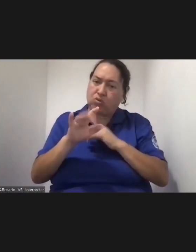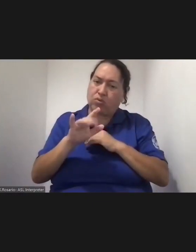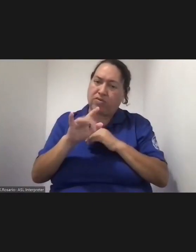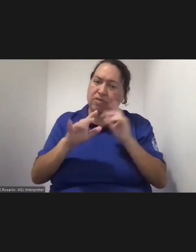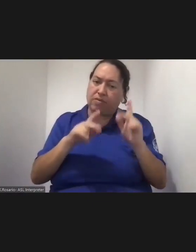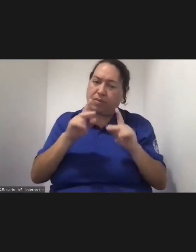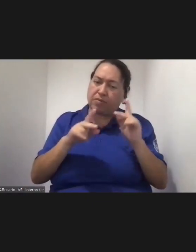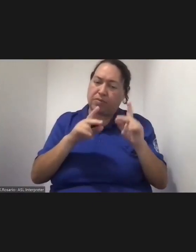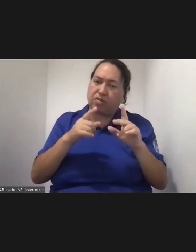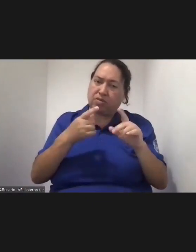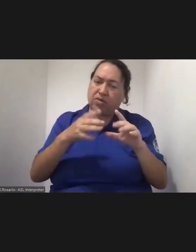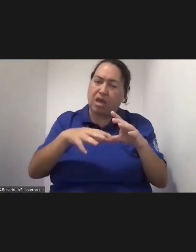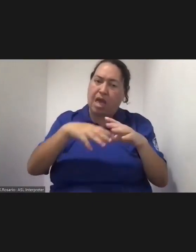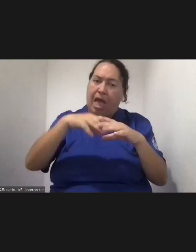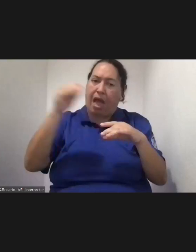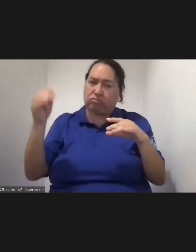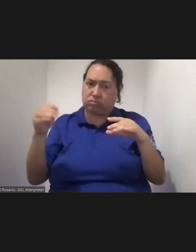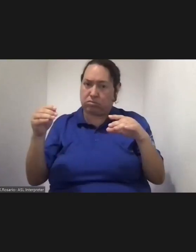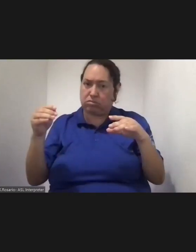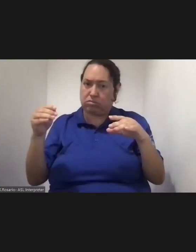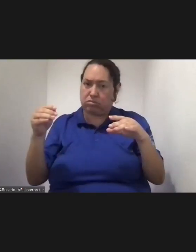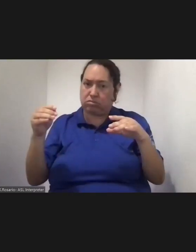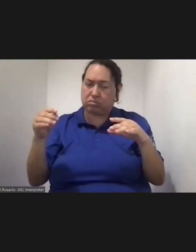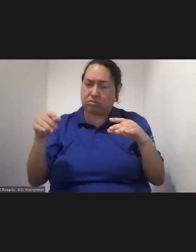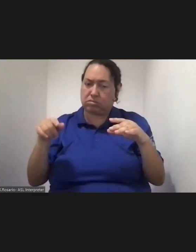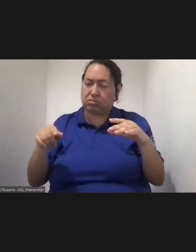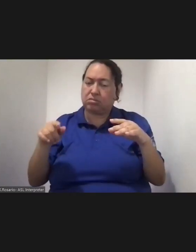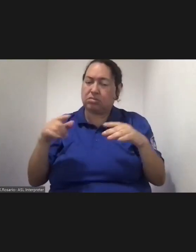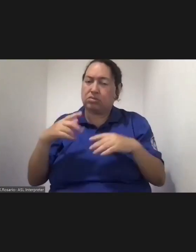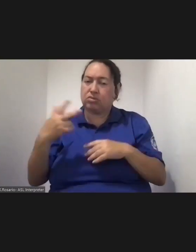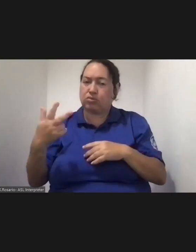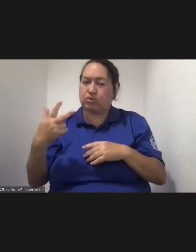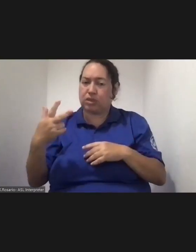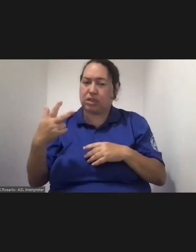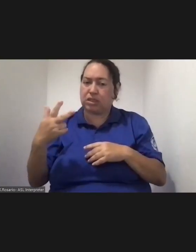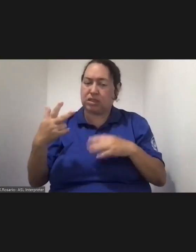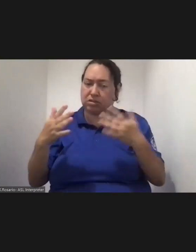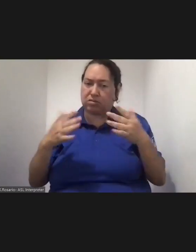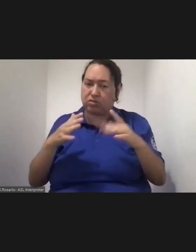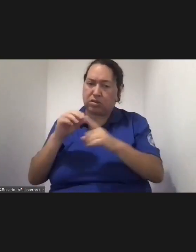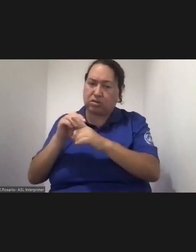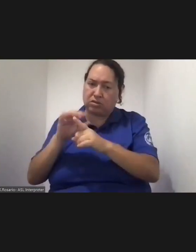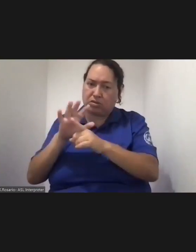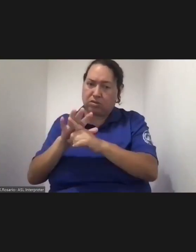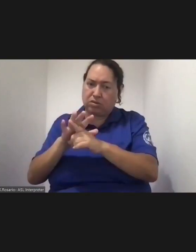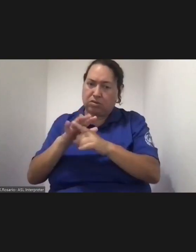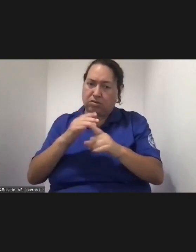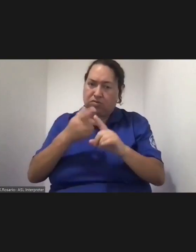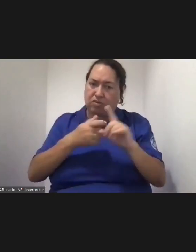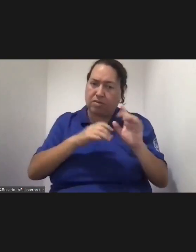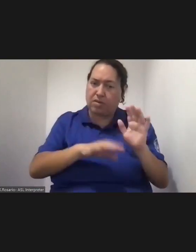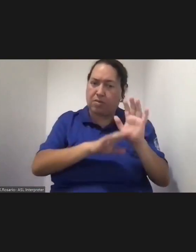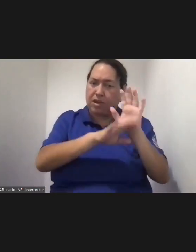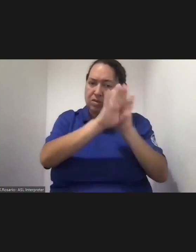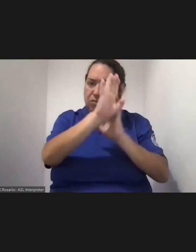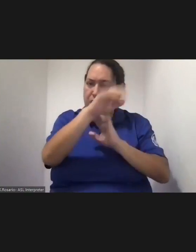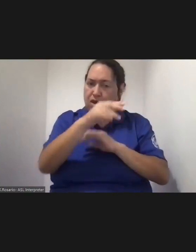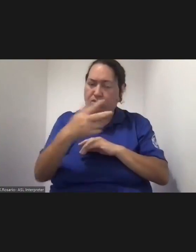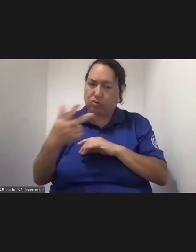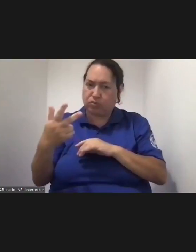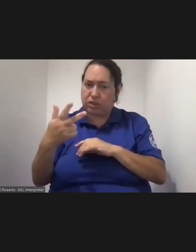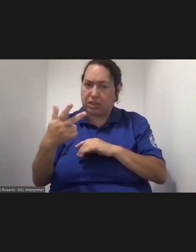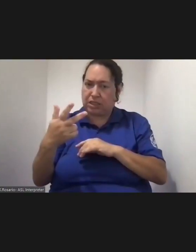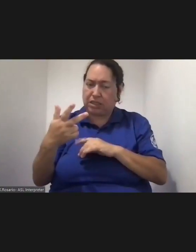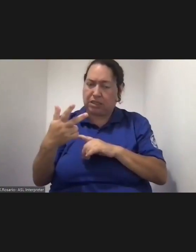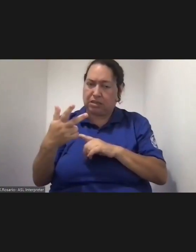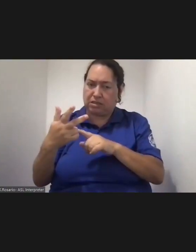this 25, 3 of them were already exposed at the basketball game. So they are the ones that had